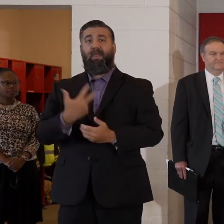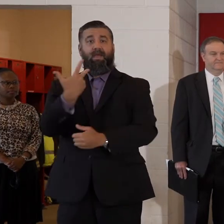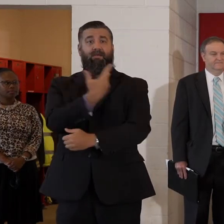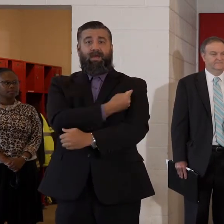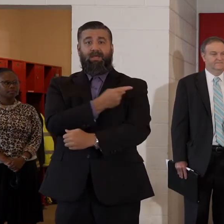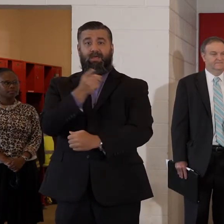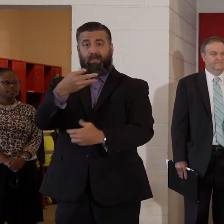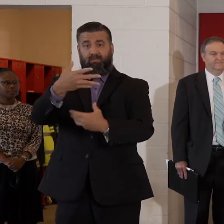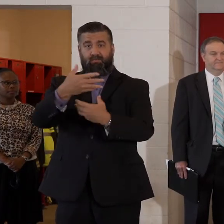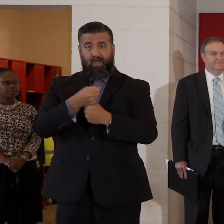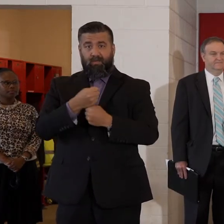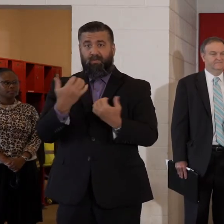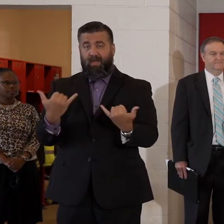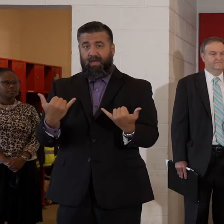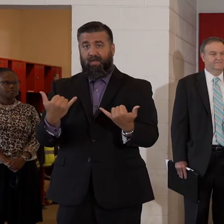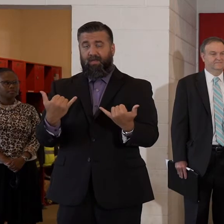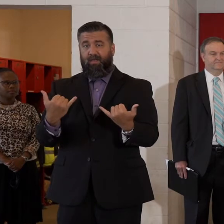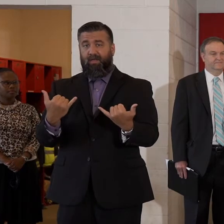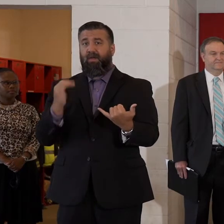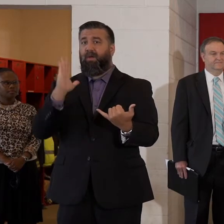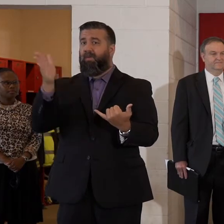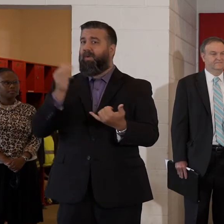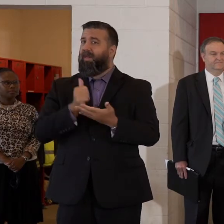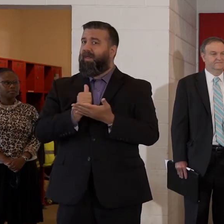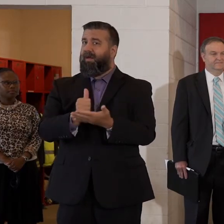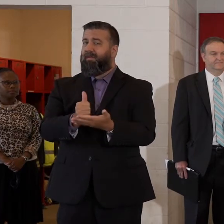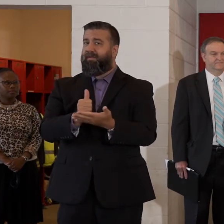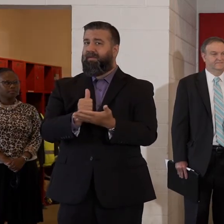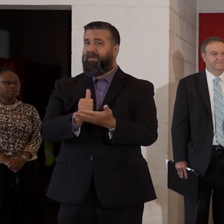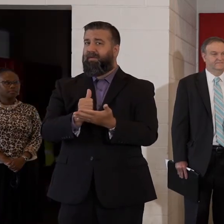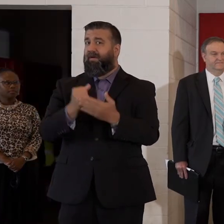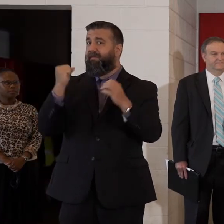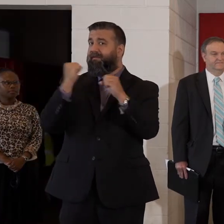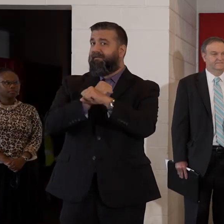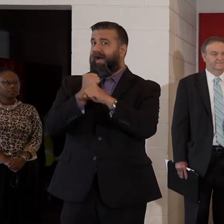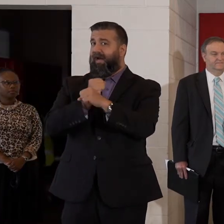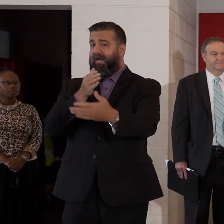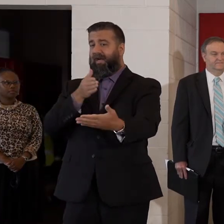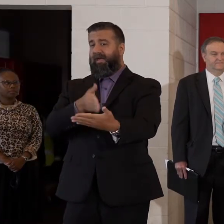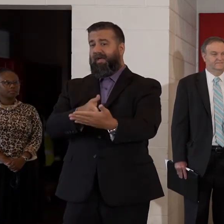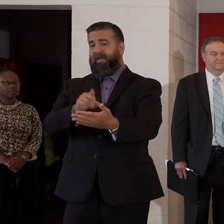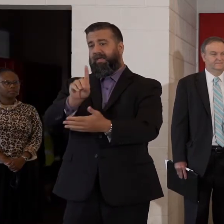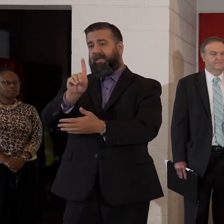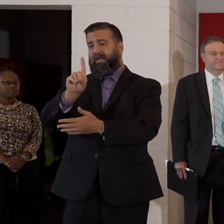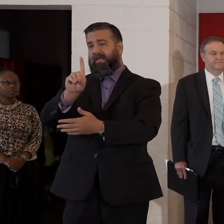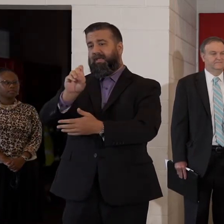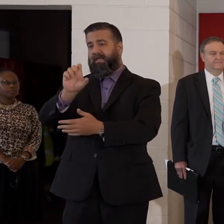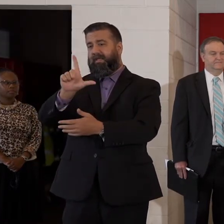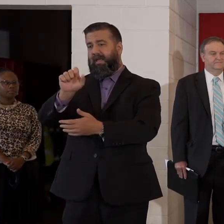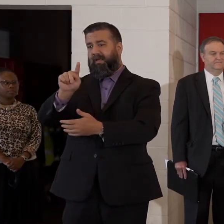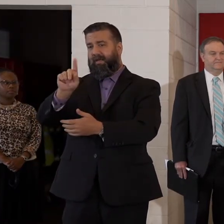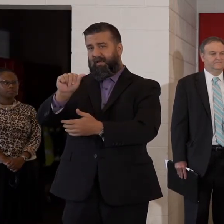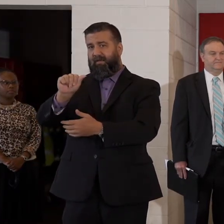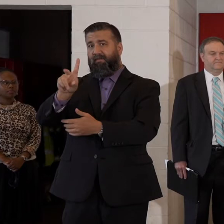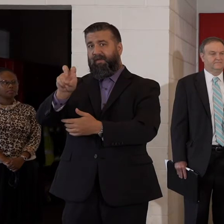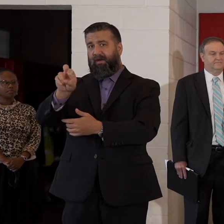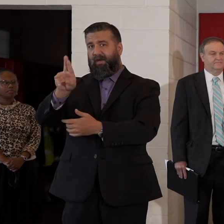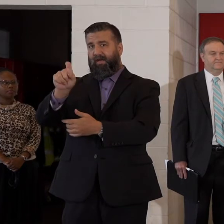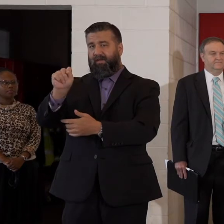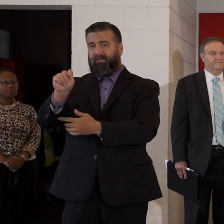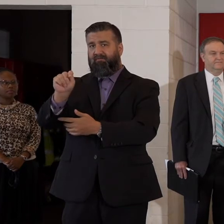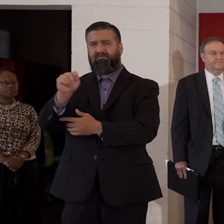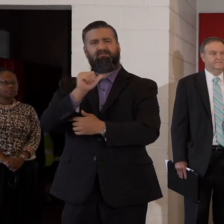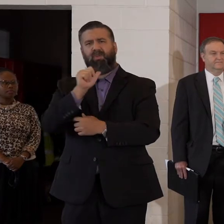today will help you fight against the Delta variant, and you shouldn't